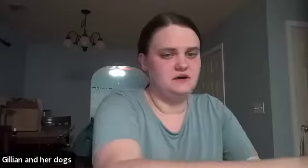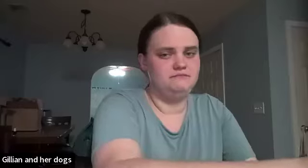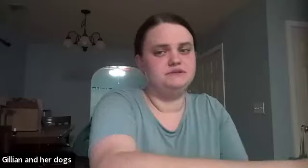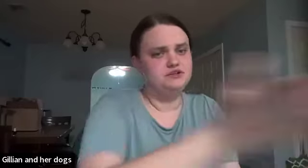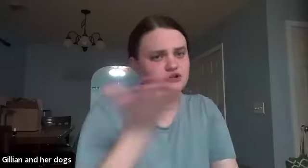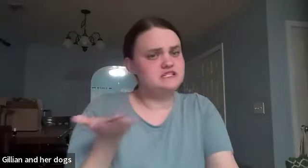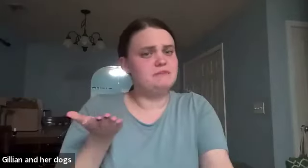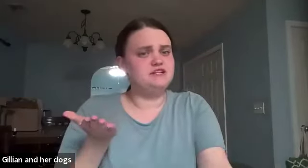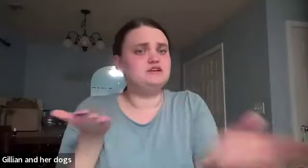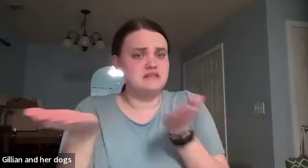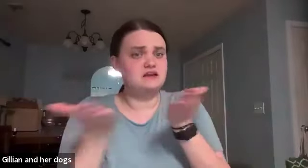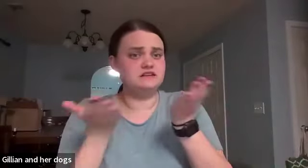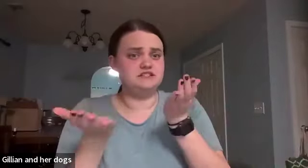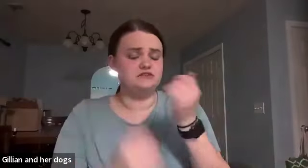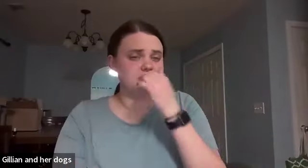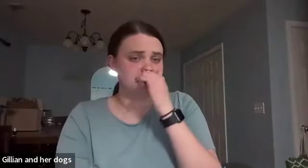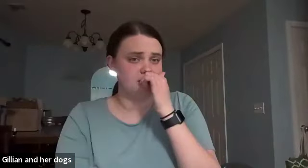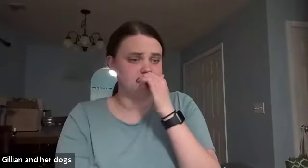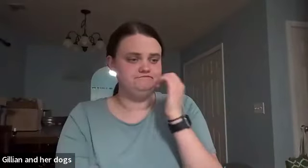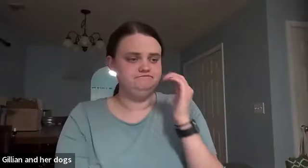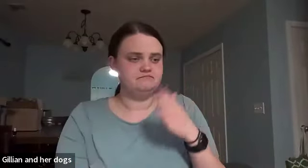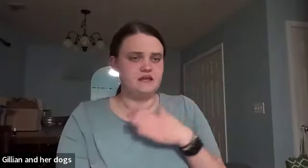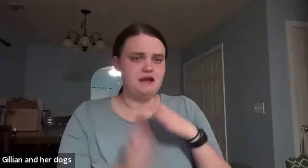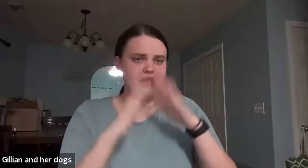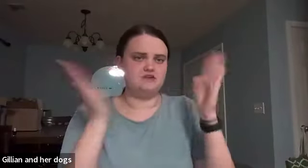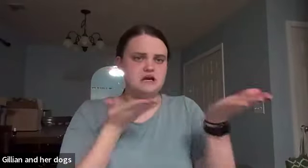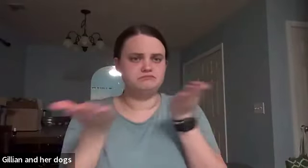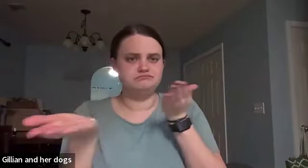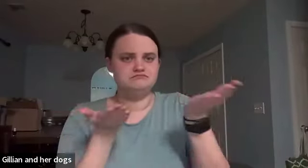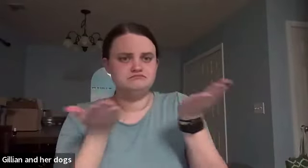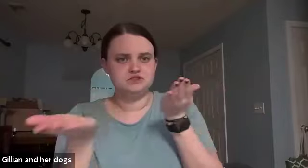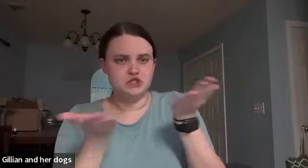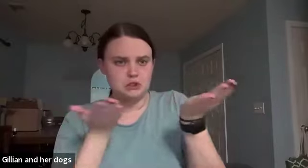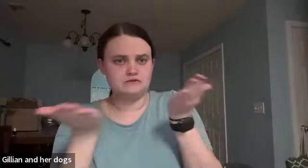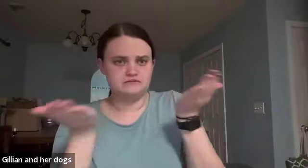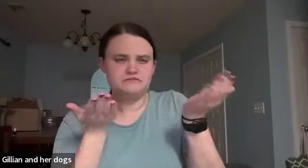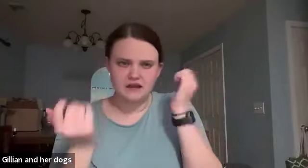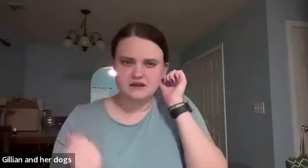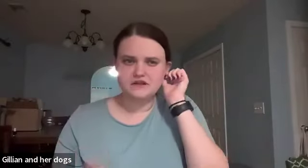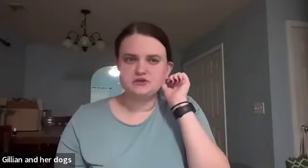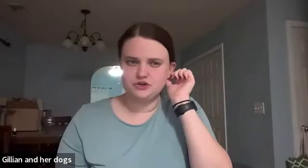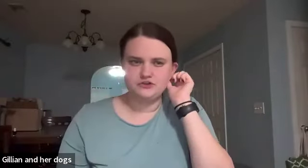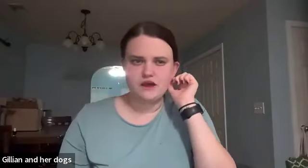So, but you could, I mean, you could technically do this. Like my house, I serve, that kind of thing. You could do